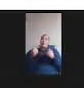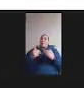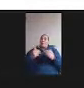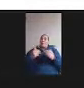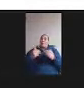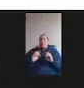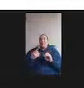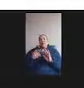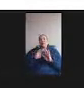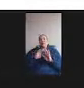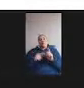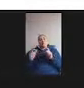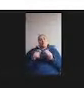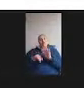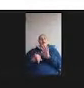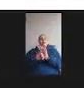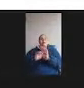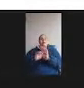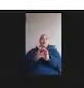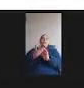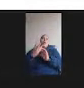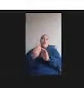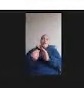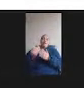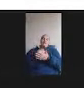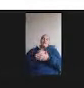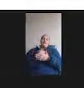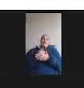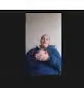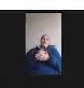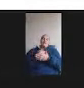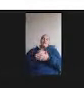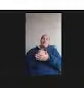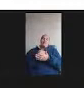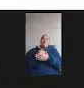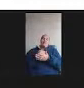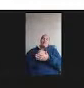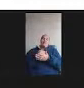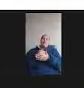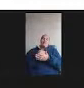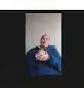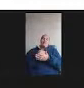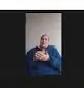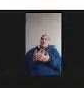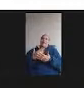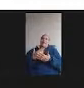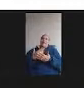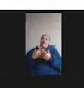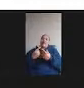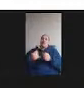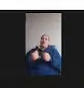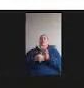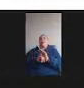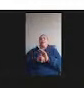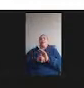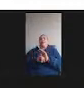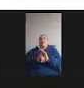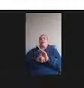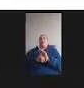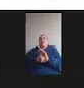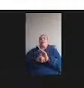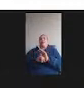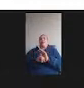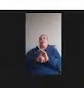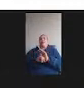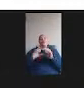would then identify there is any savings within the program for which their funding can be identified. So within the stakeholder management communication